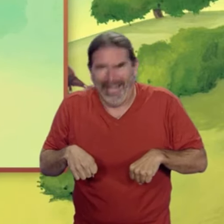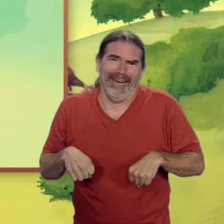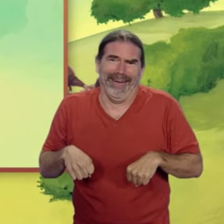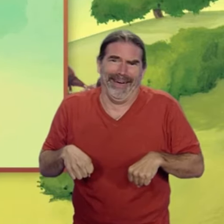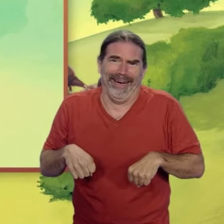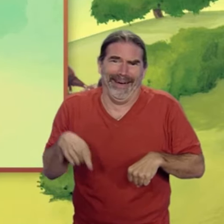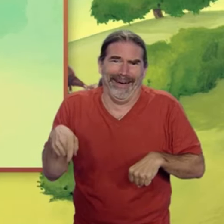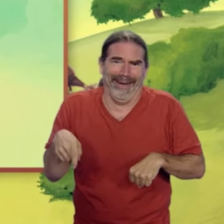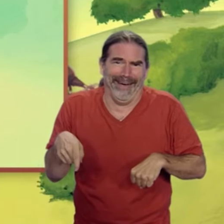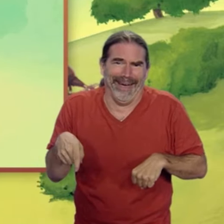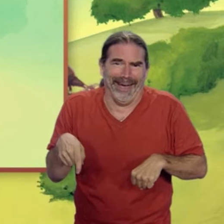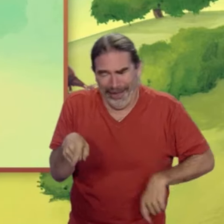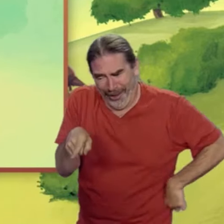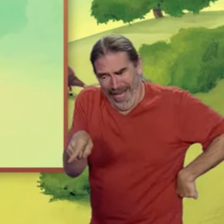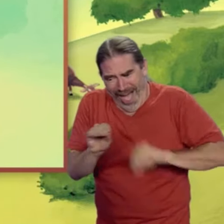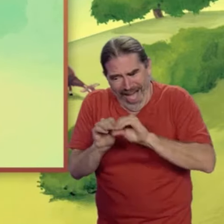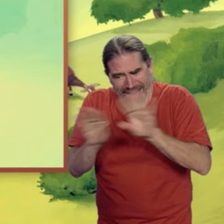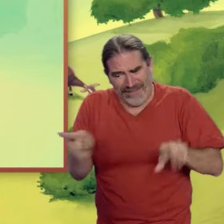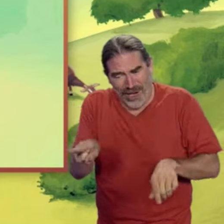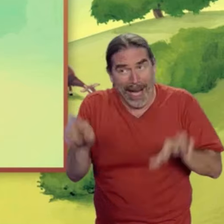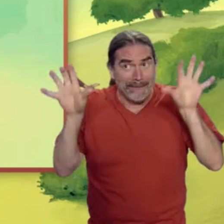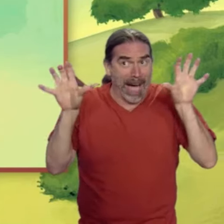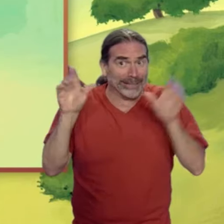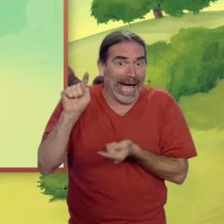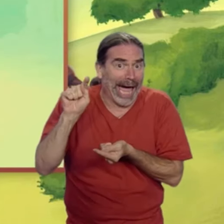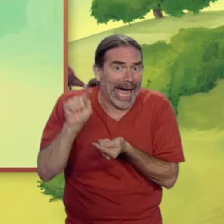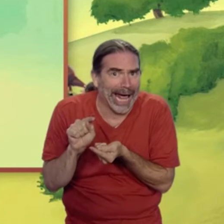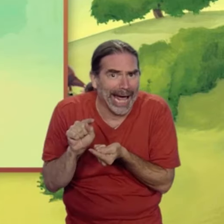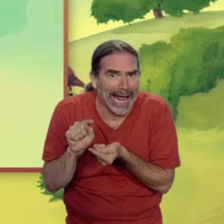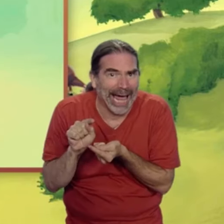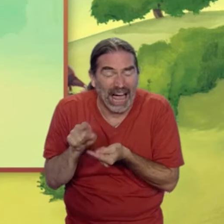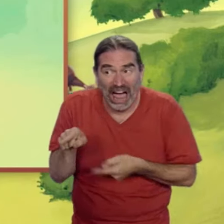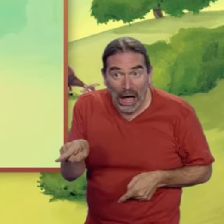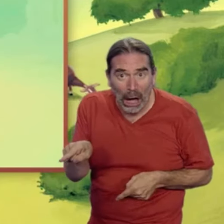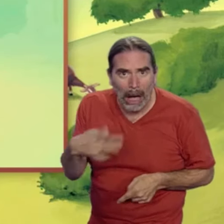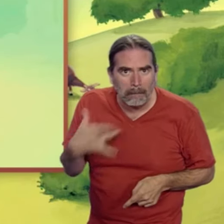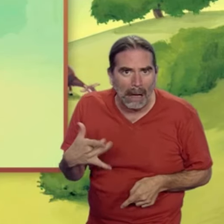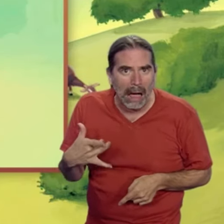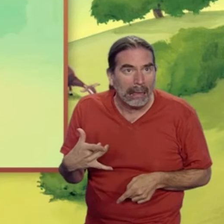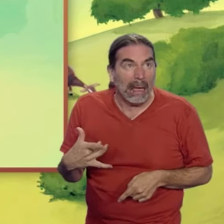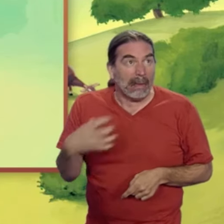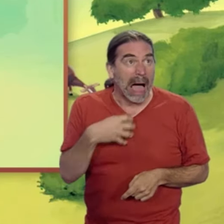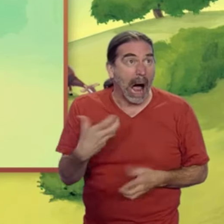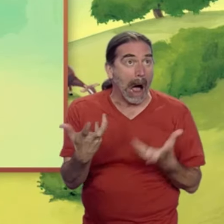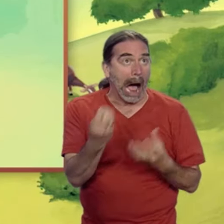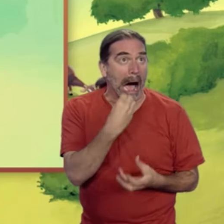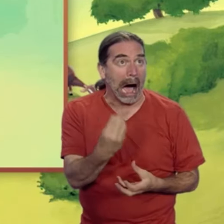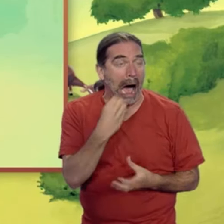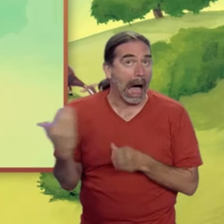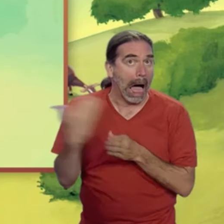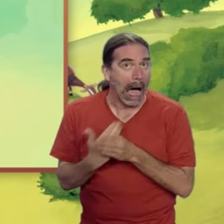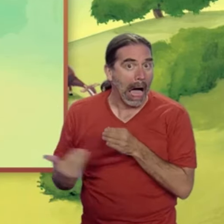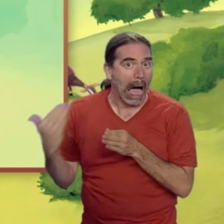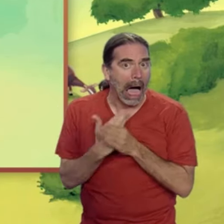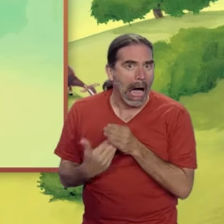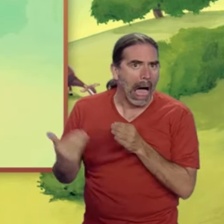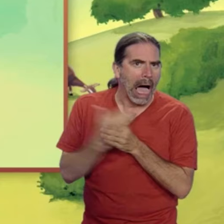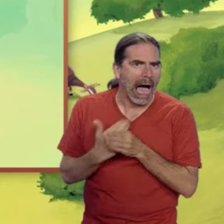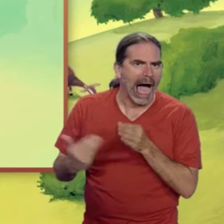The big billy goat Gruff looked down at the troll. And you must be the little troll that's been